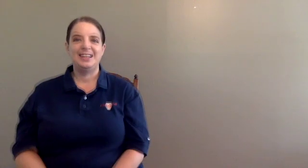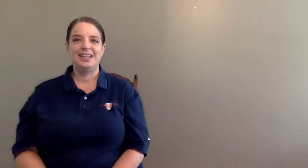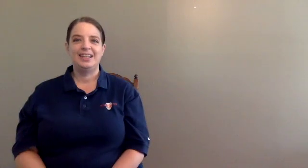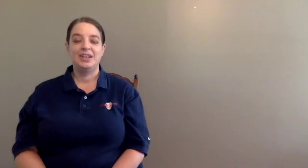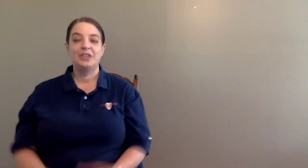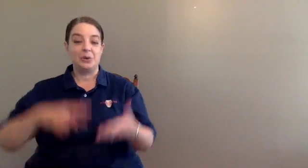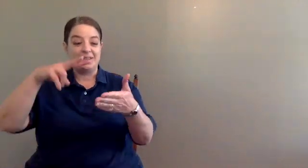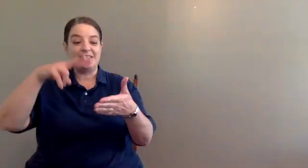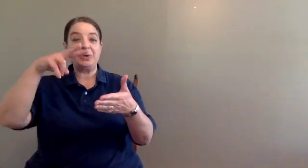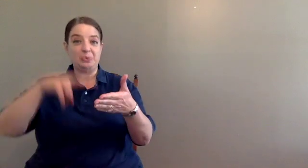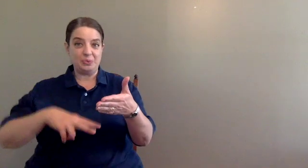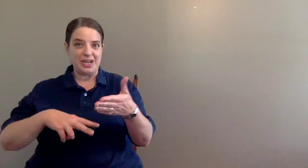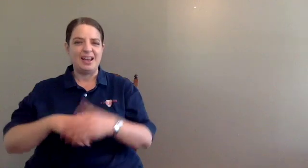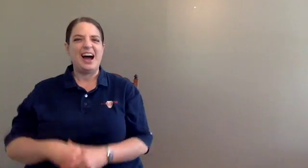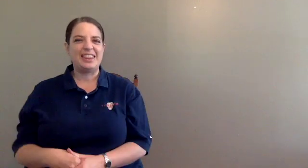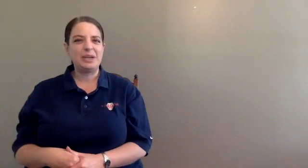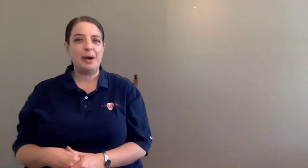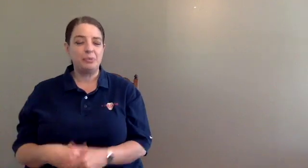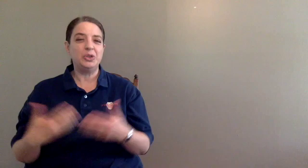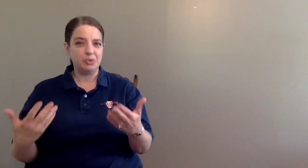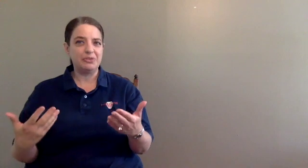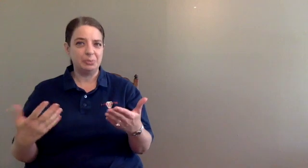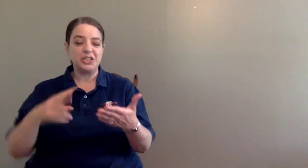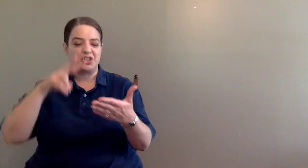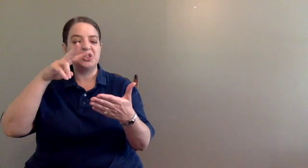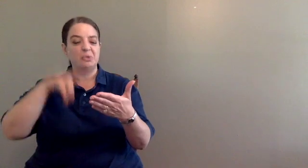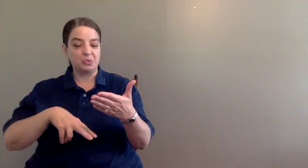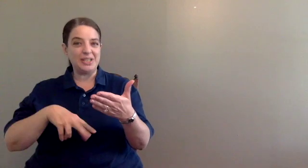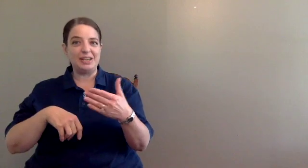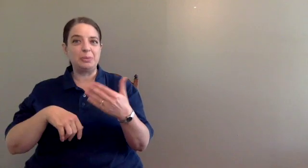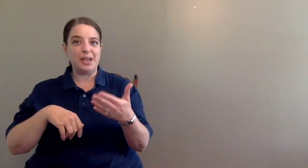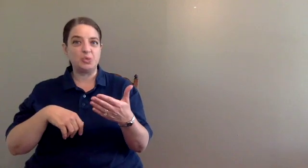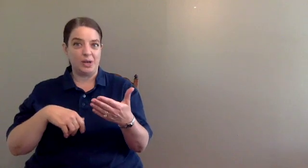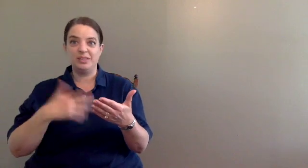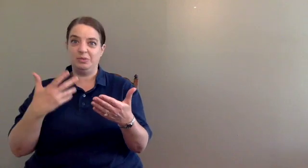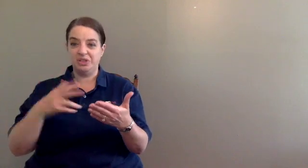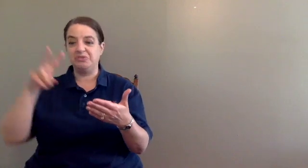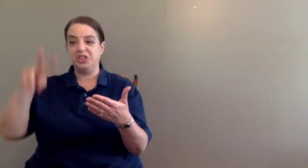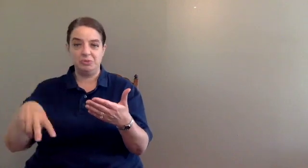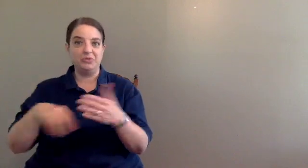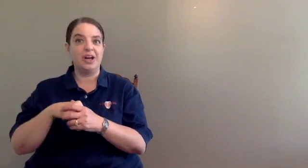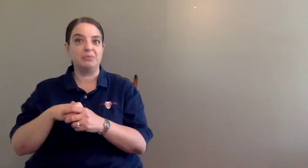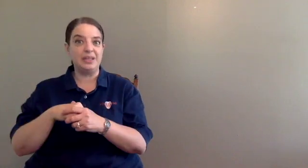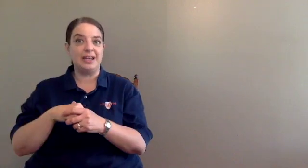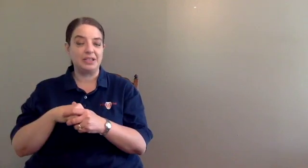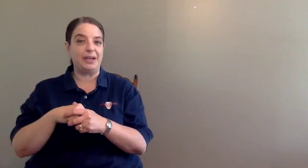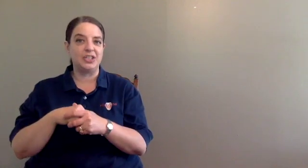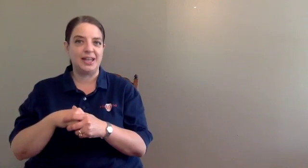Next, so the sign read. I think about when you read for pleasure, you just want to read down the page once, and then when you're finished, you move on and read the next page, and that's